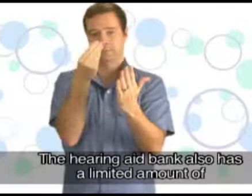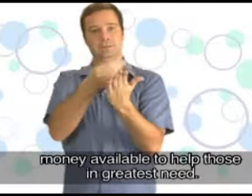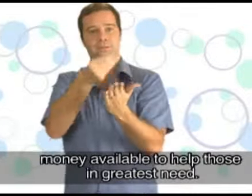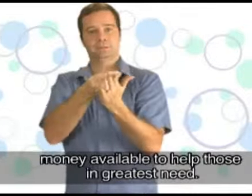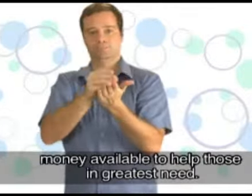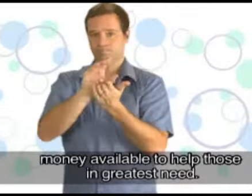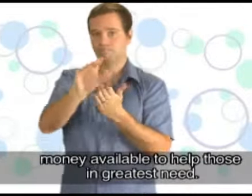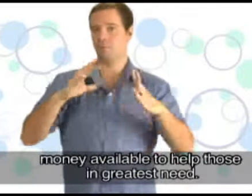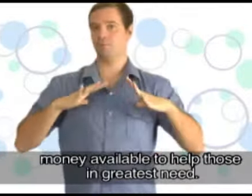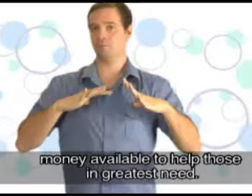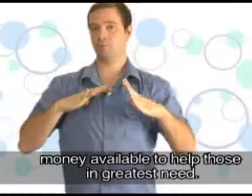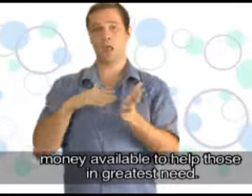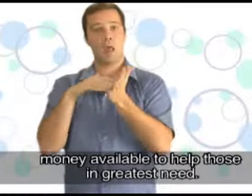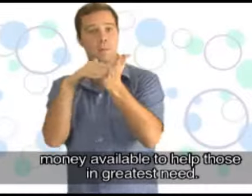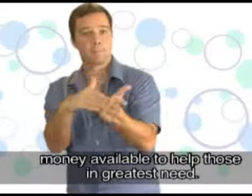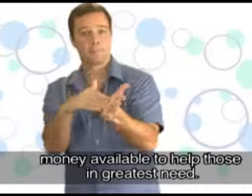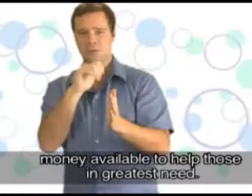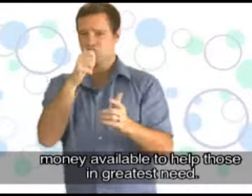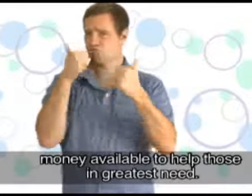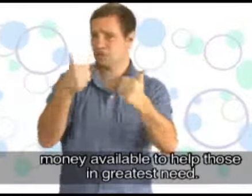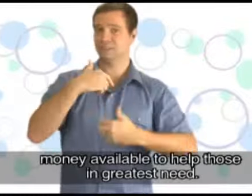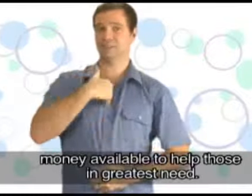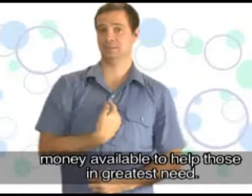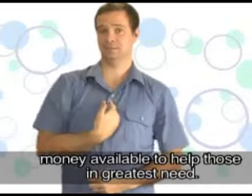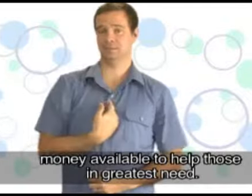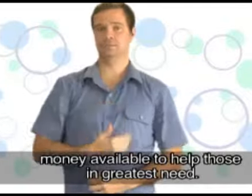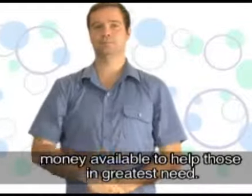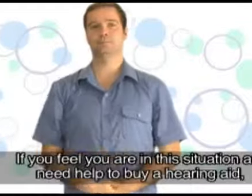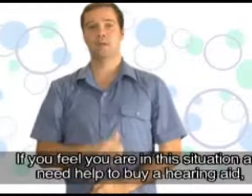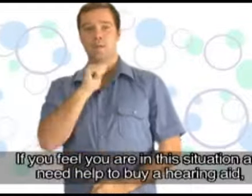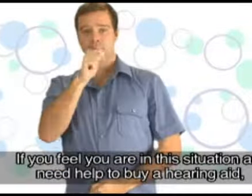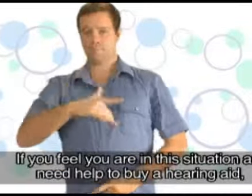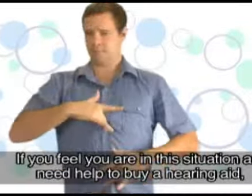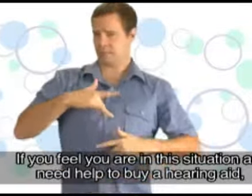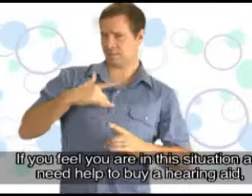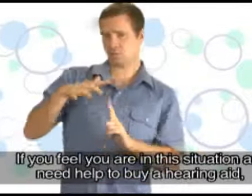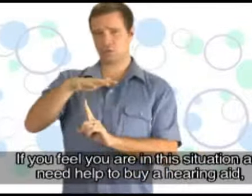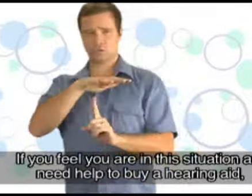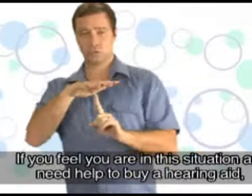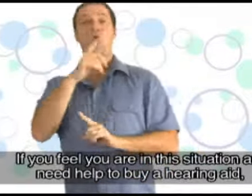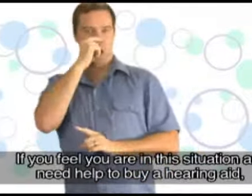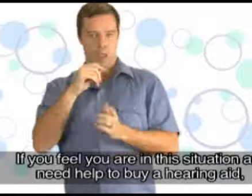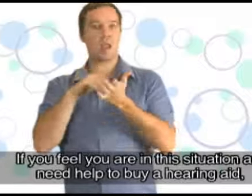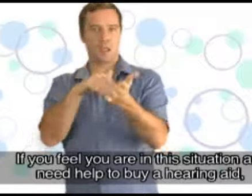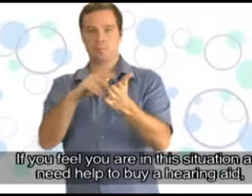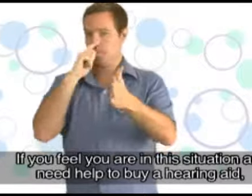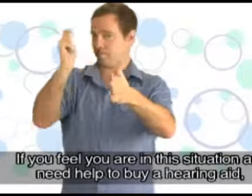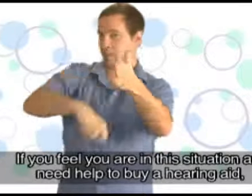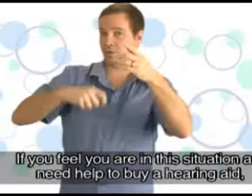limited amount of money available to help those in greatest need. If you feel you are in this situation and need help to buy a hearing